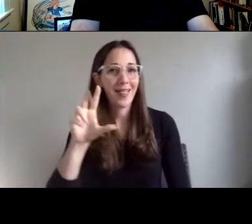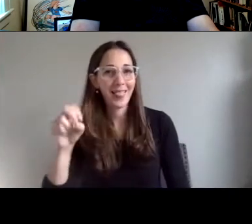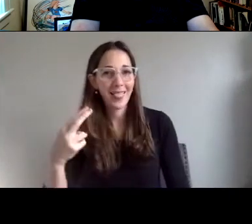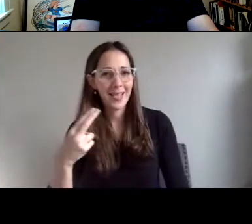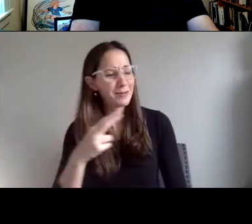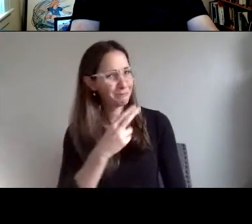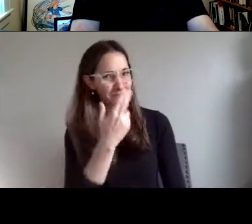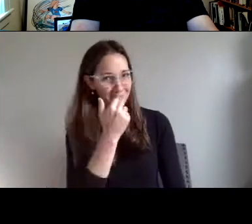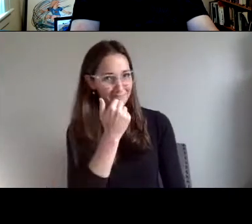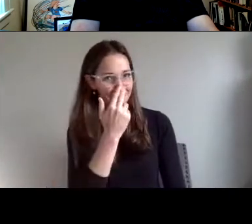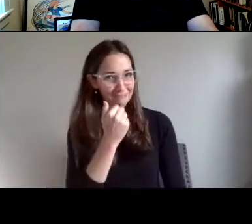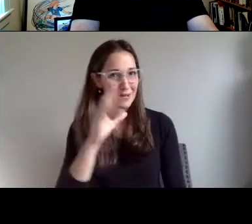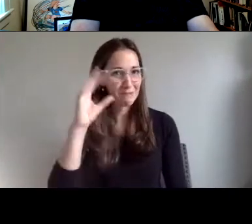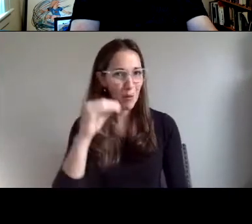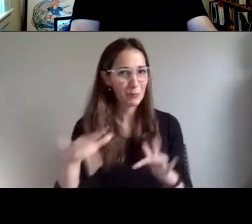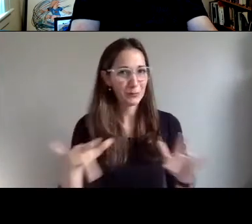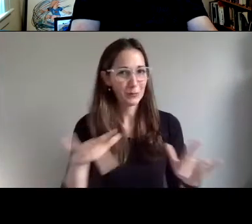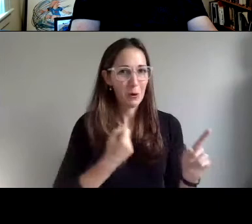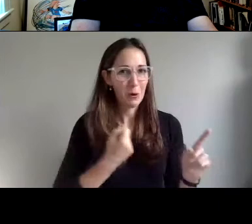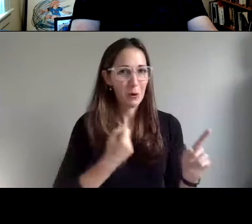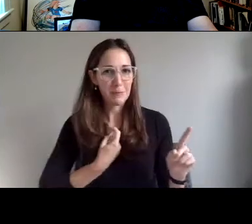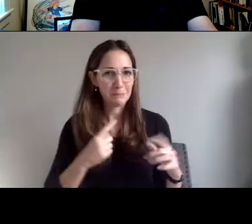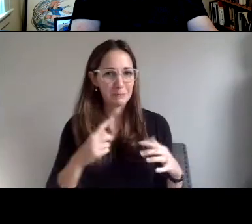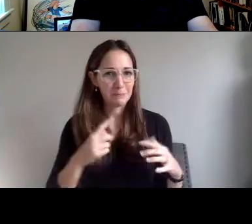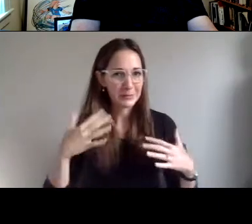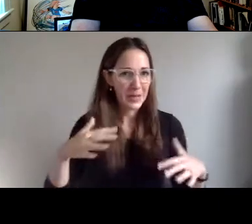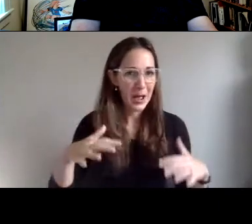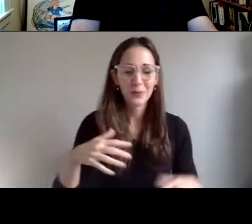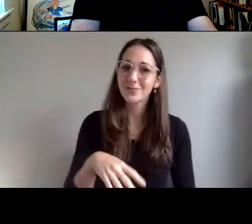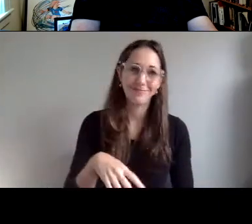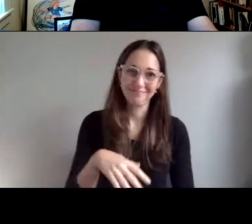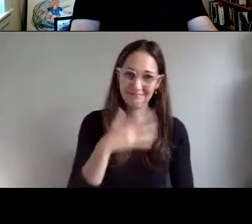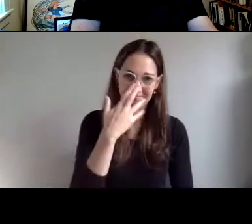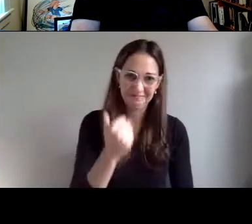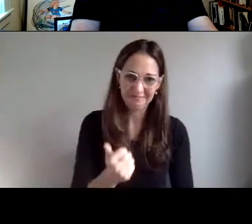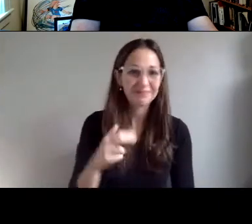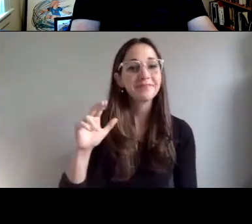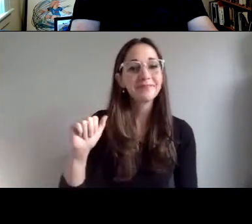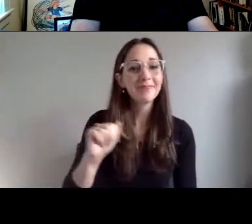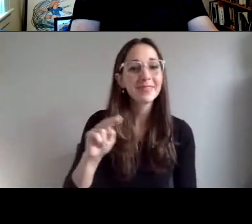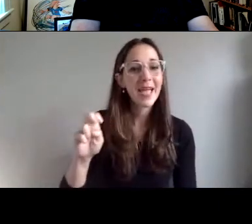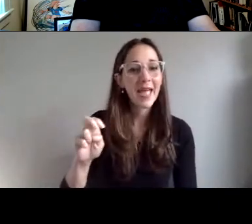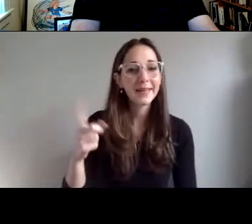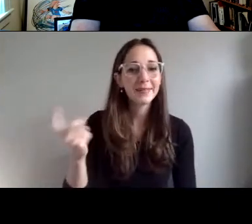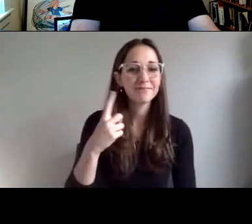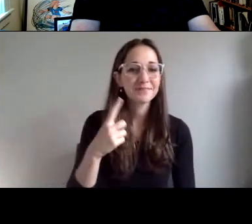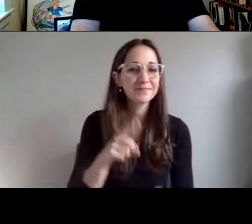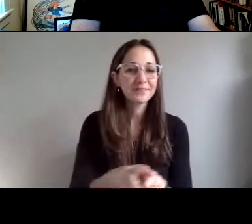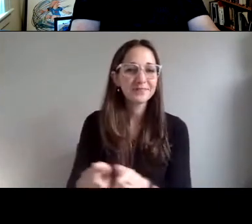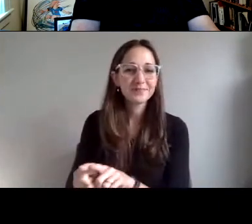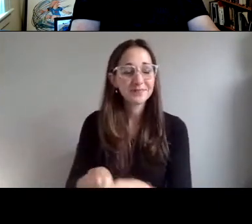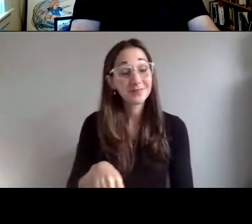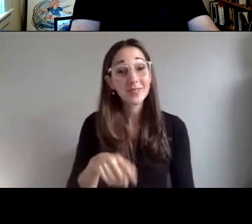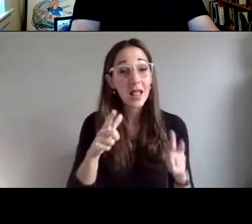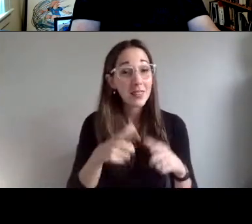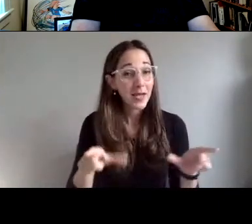Yes. Anne also has a question here asking, is it available in languages other than English? So right now we